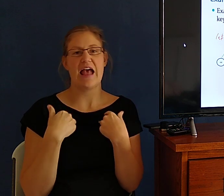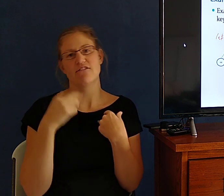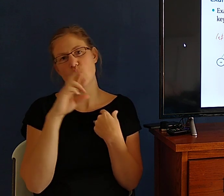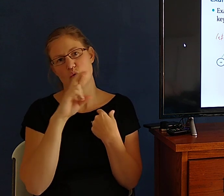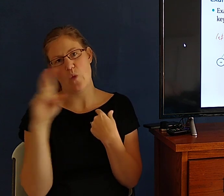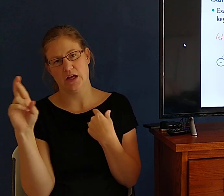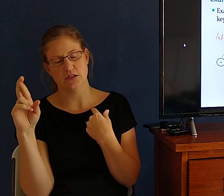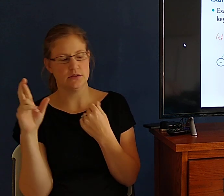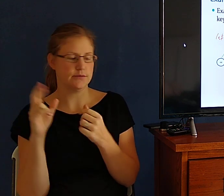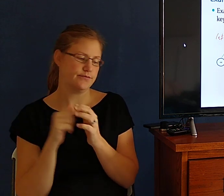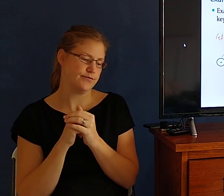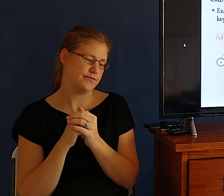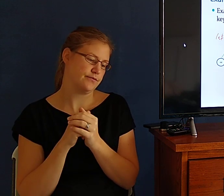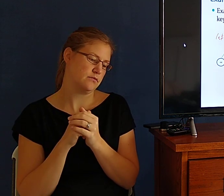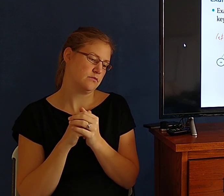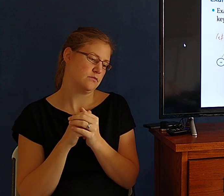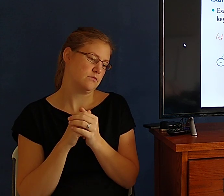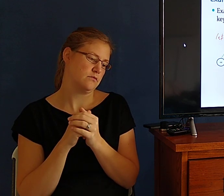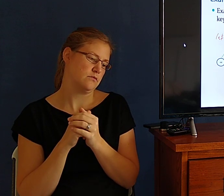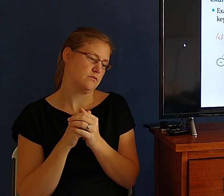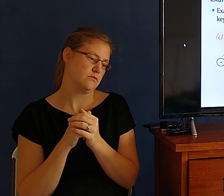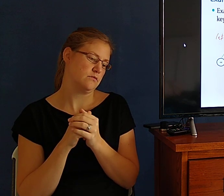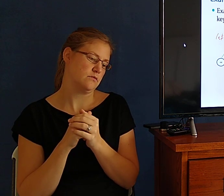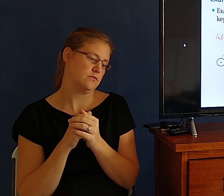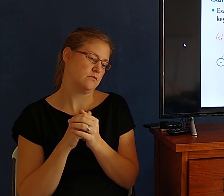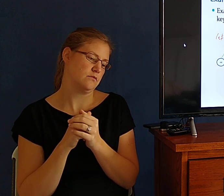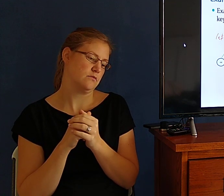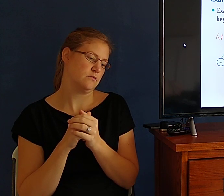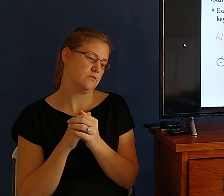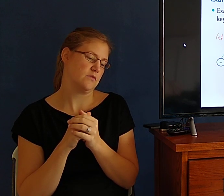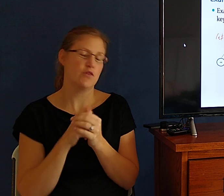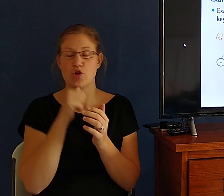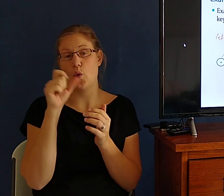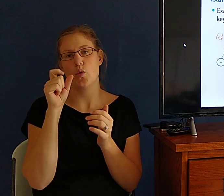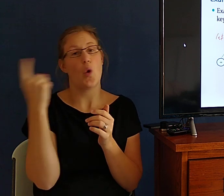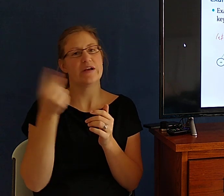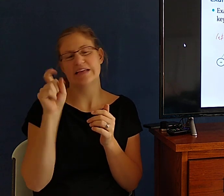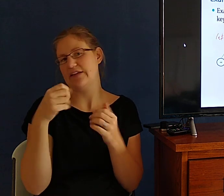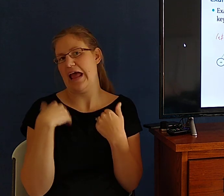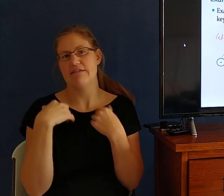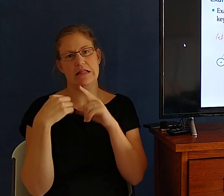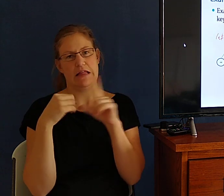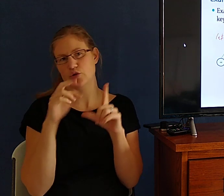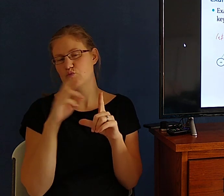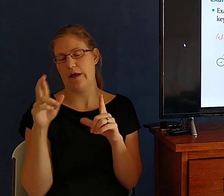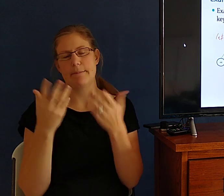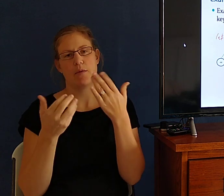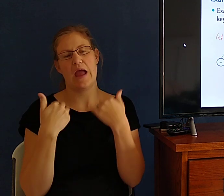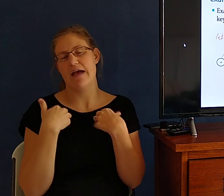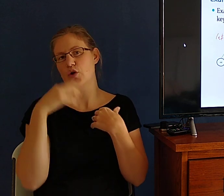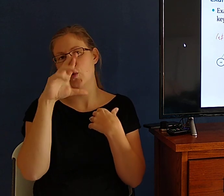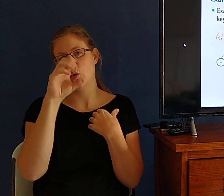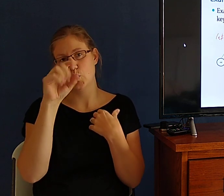right. And not always we need to have left and right. Maybe we have the root itself, or by itself,